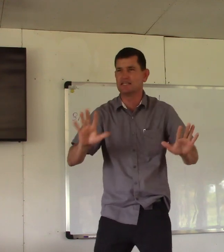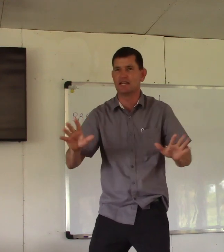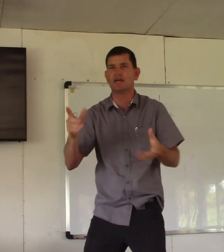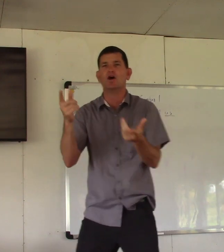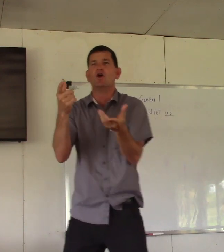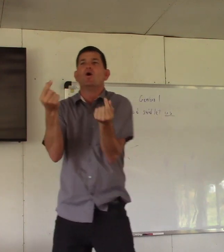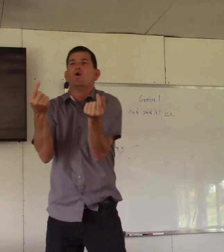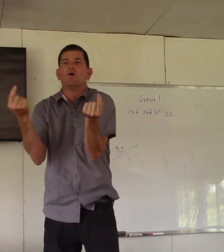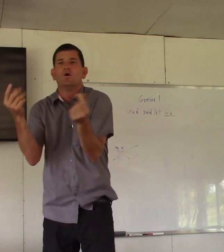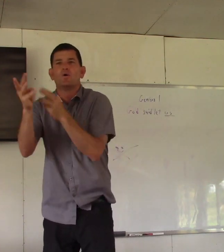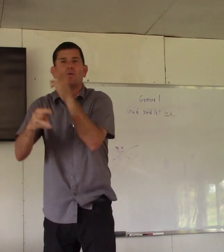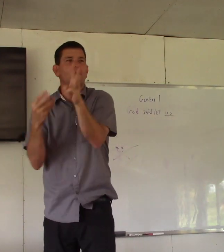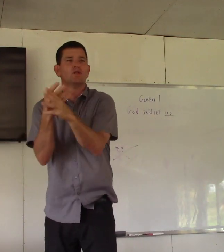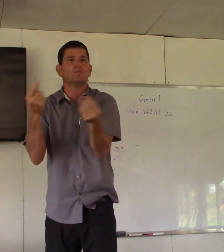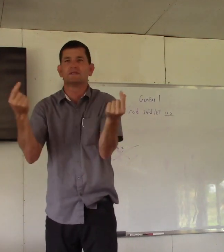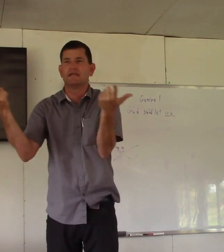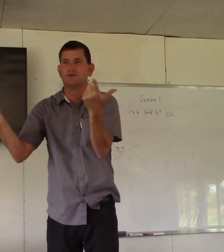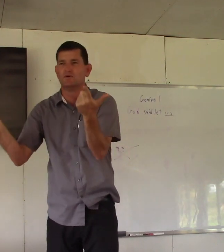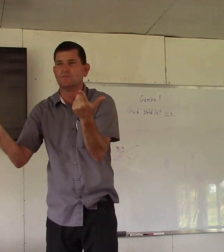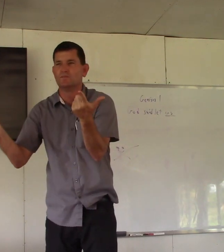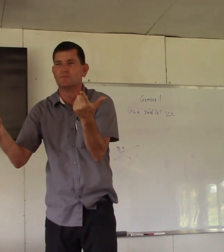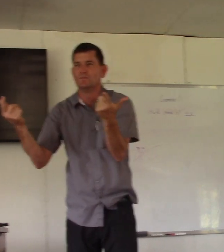Sunday. World, what did they do?